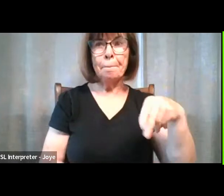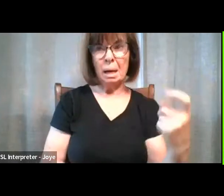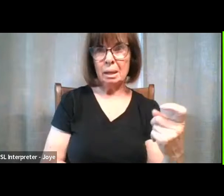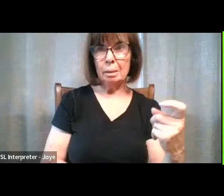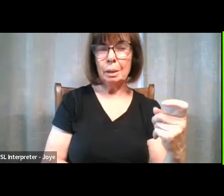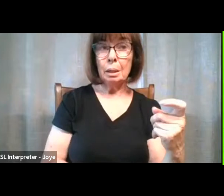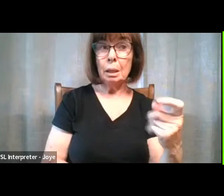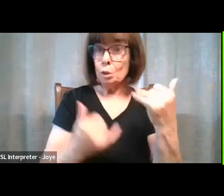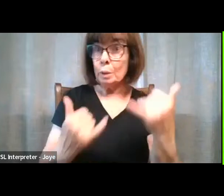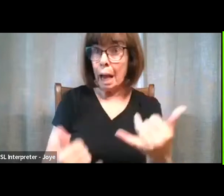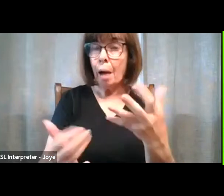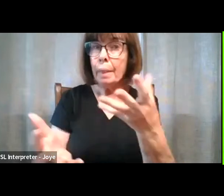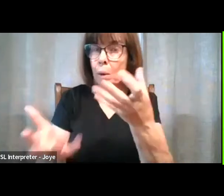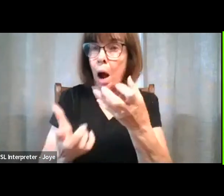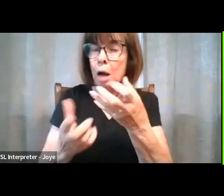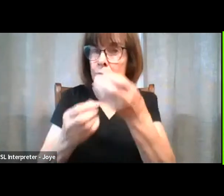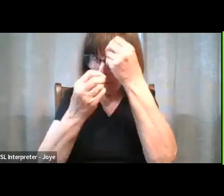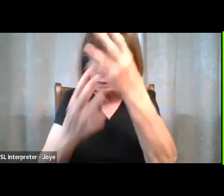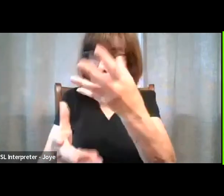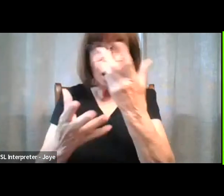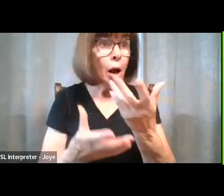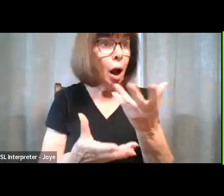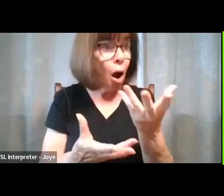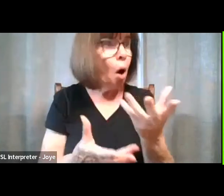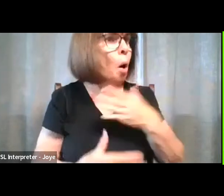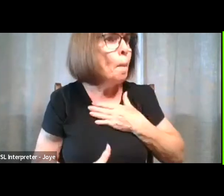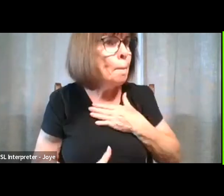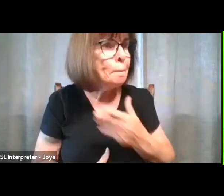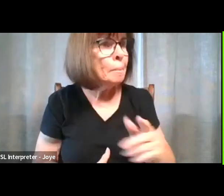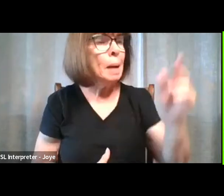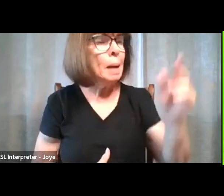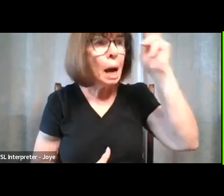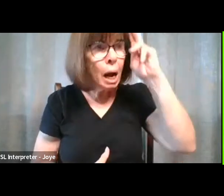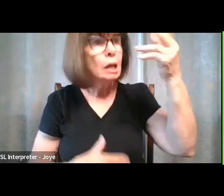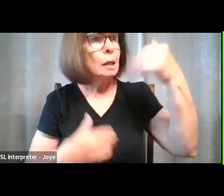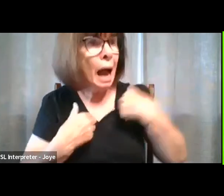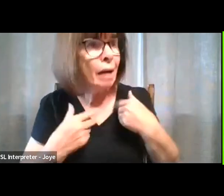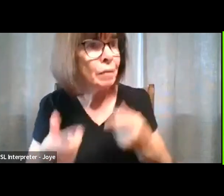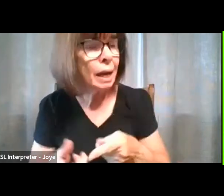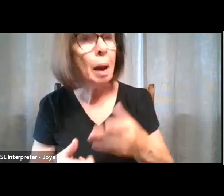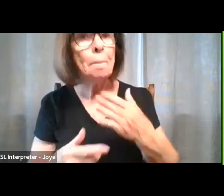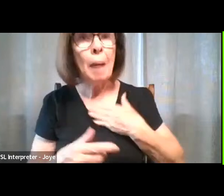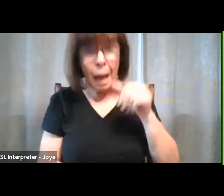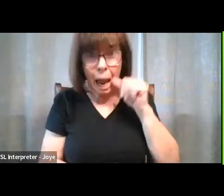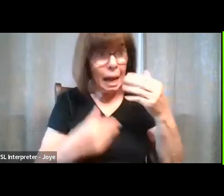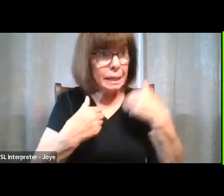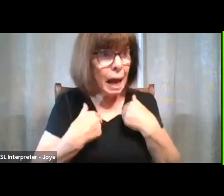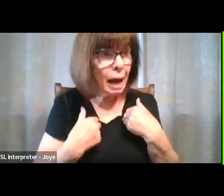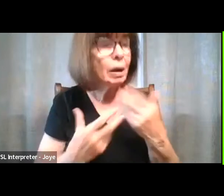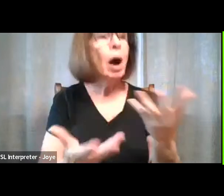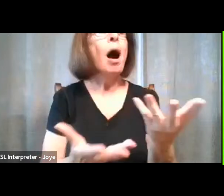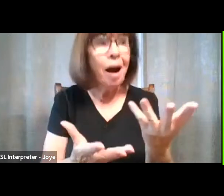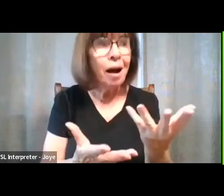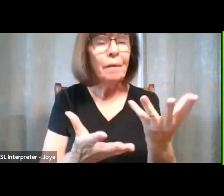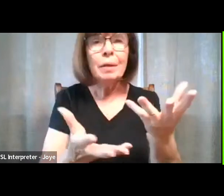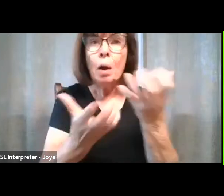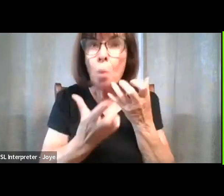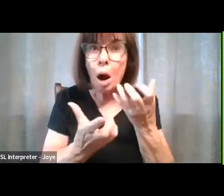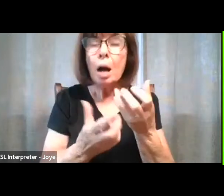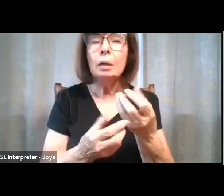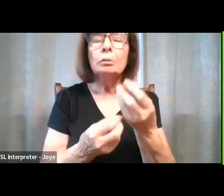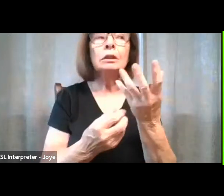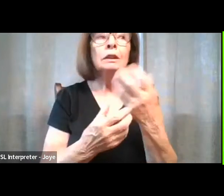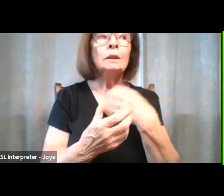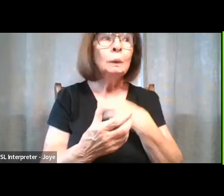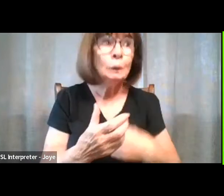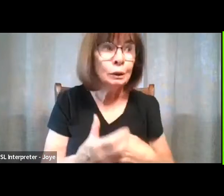for information, right? Hey, my uncle has this disease. My aunt has, you know. And so the wide